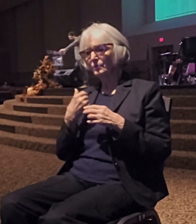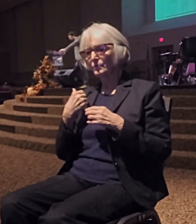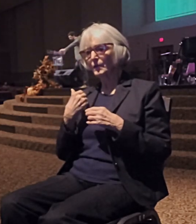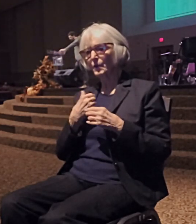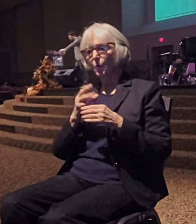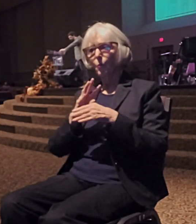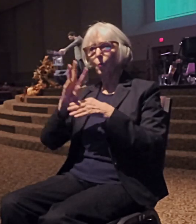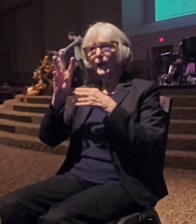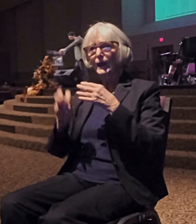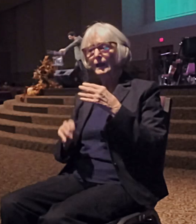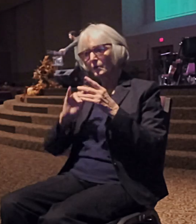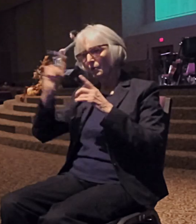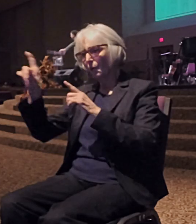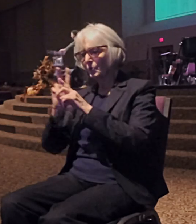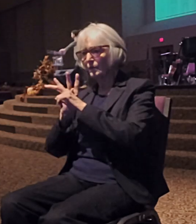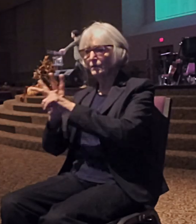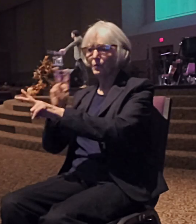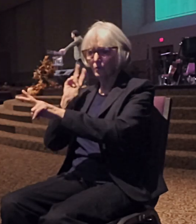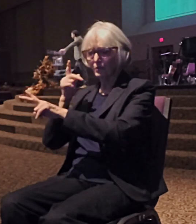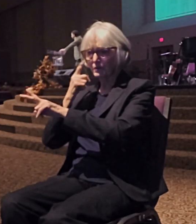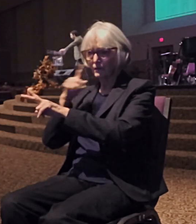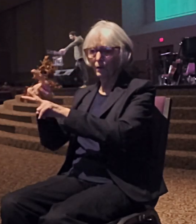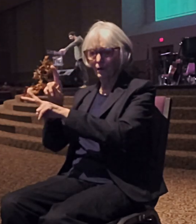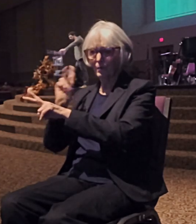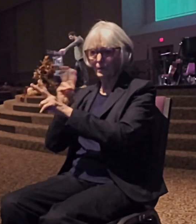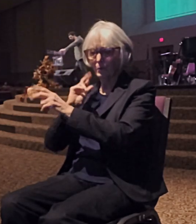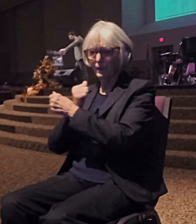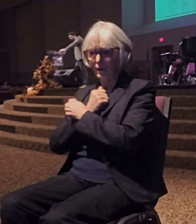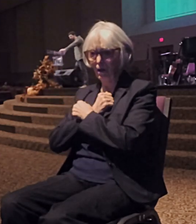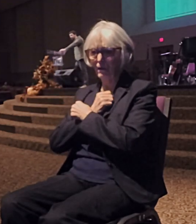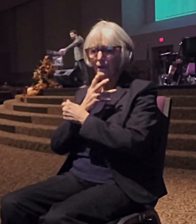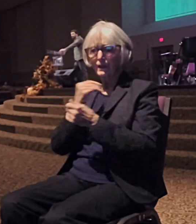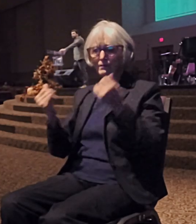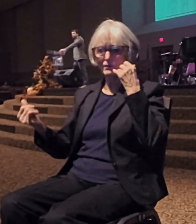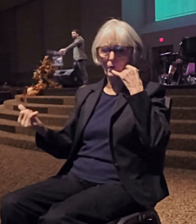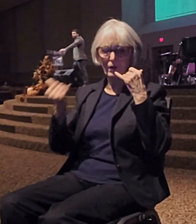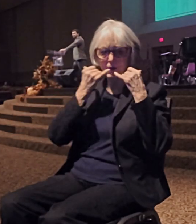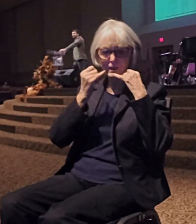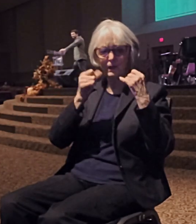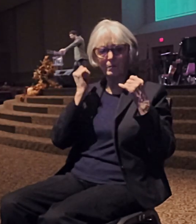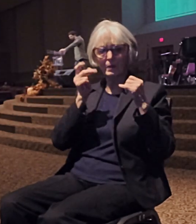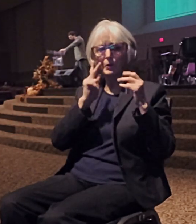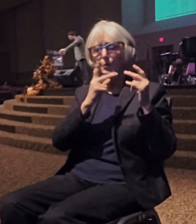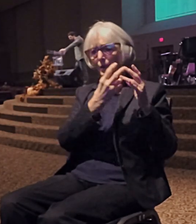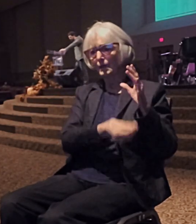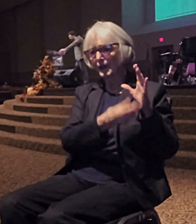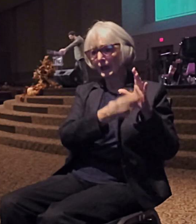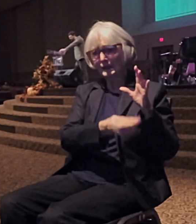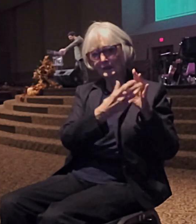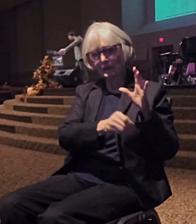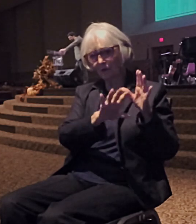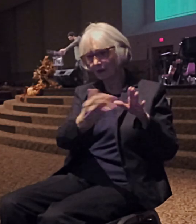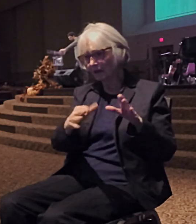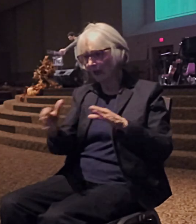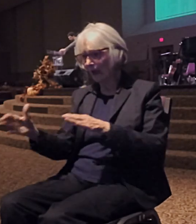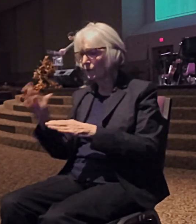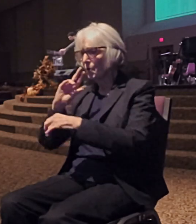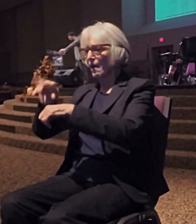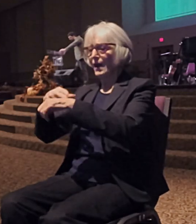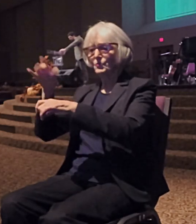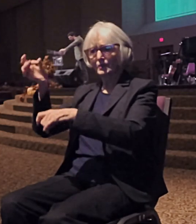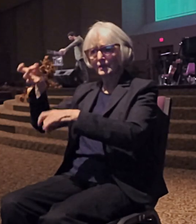Weekends where we attend funerals for loved ones and get phone calls about other loved ones who are missing and fear dead in natural